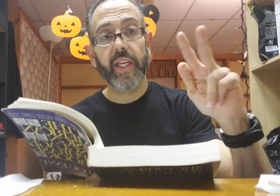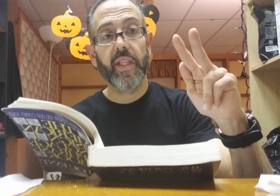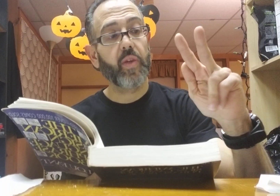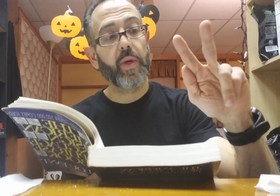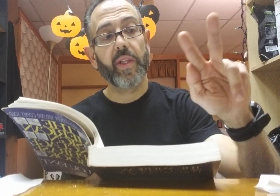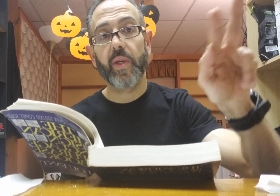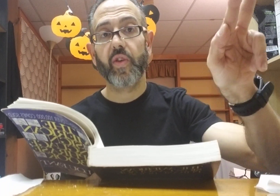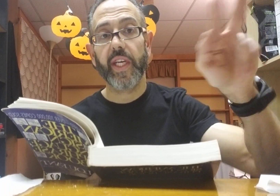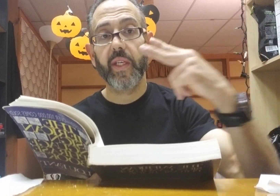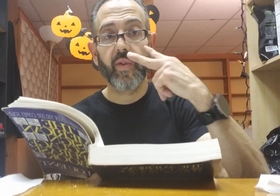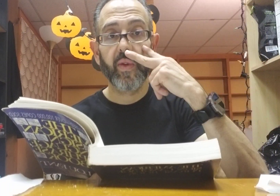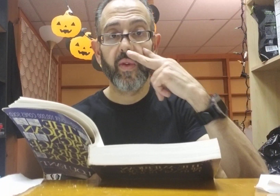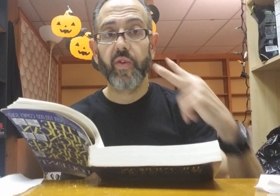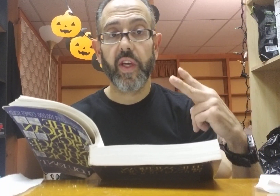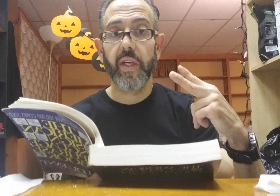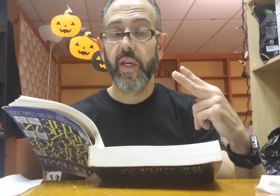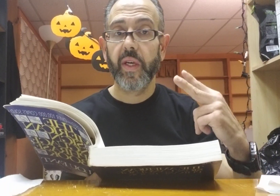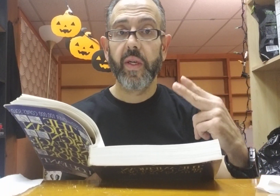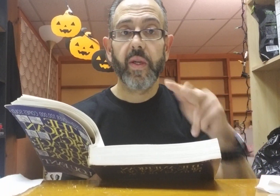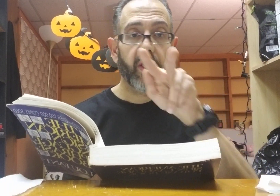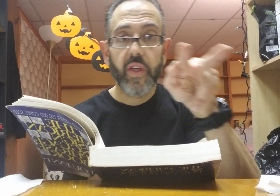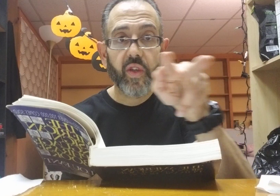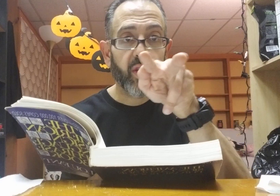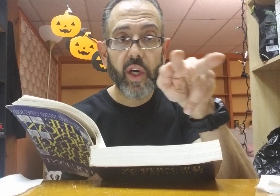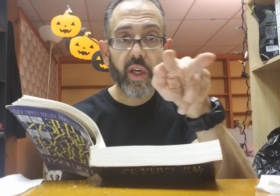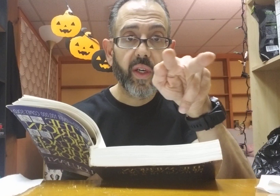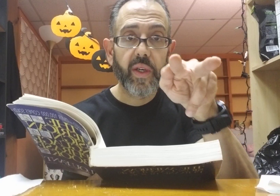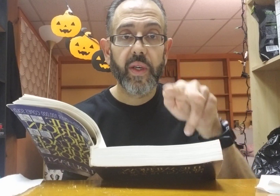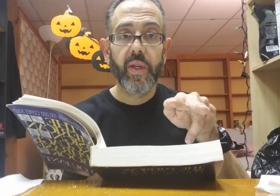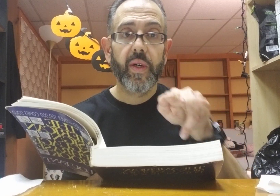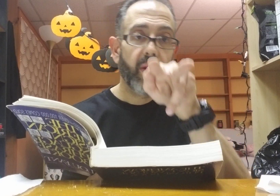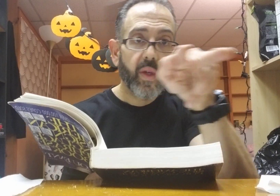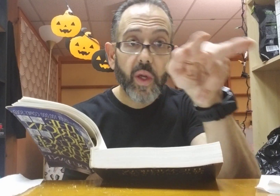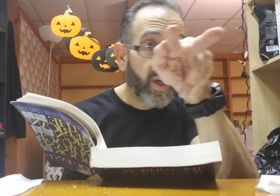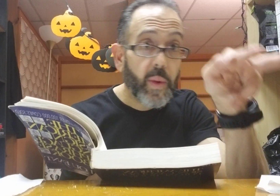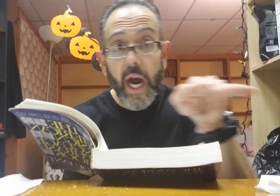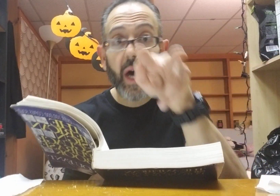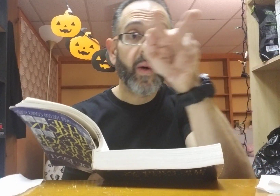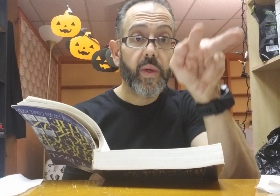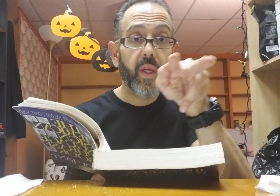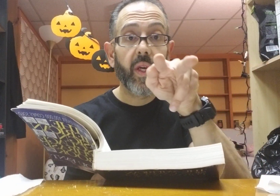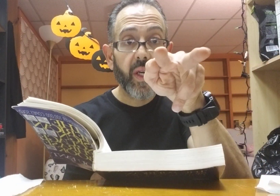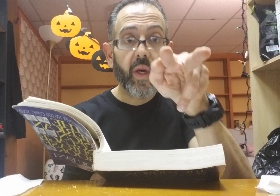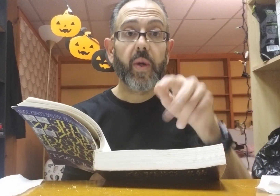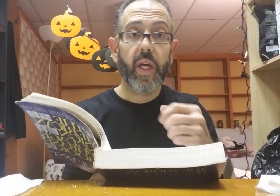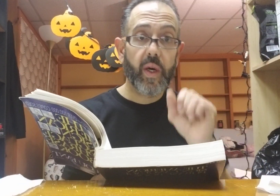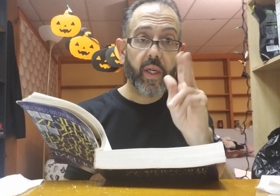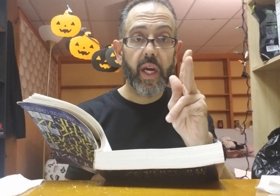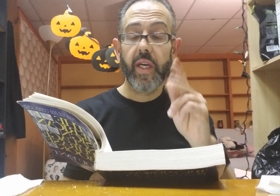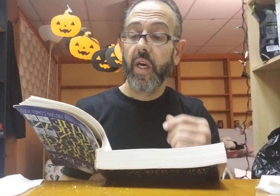this, but it looks like it's see, because this is look around. Okay.